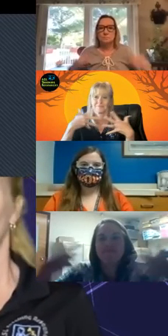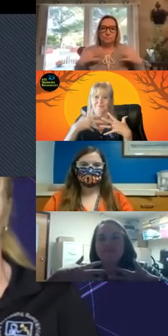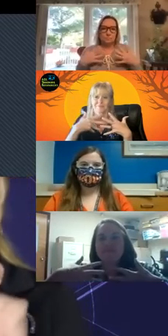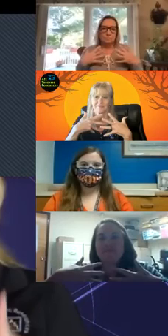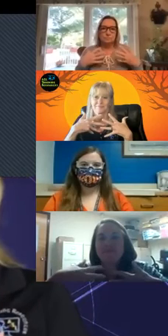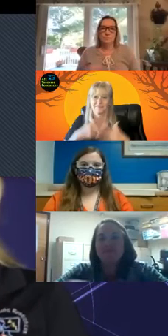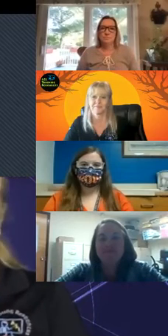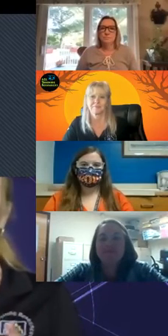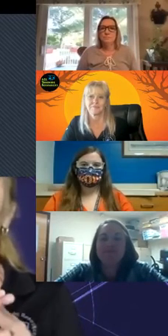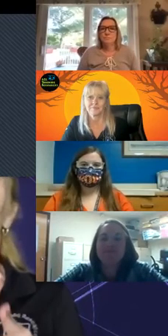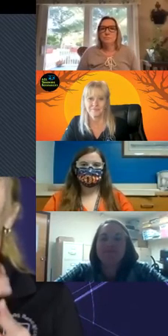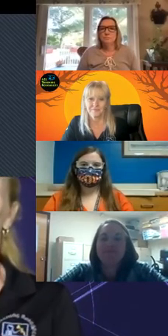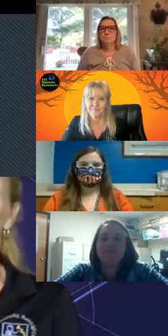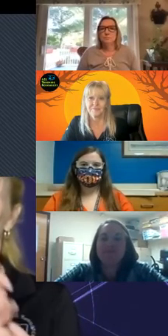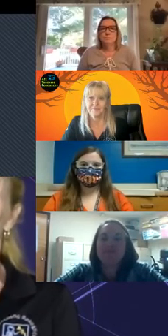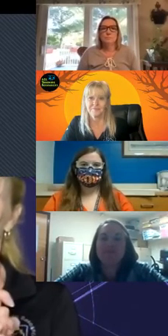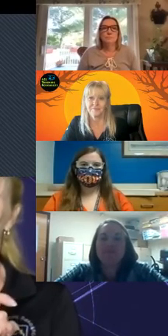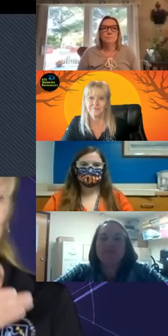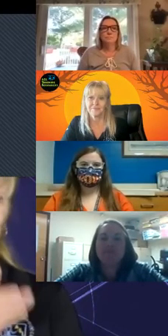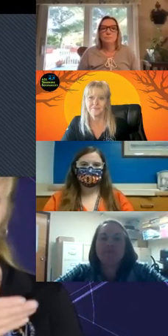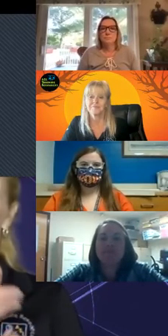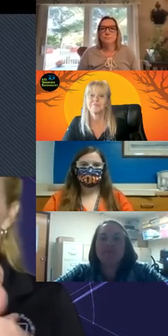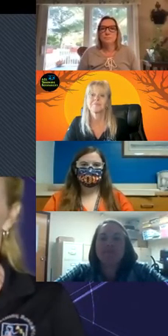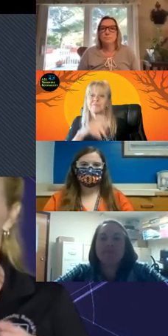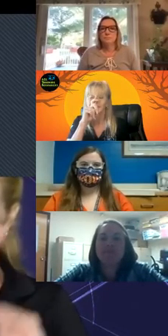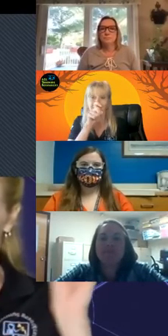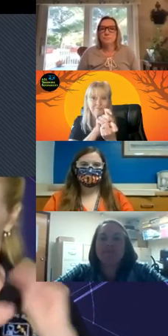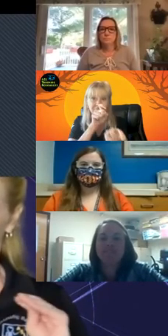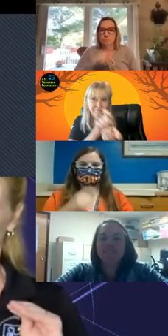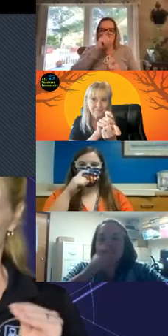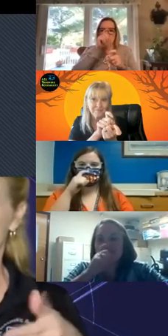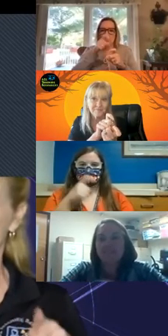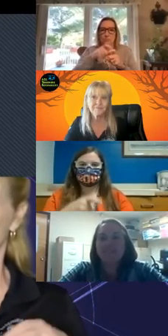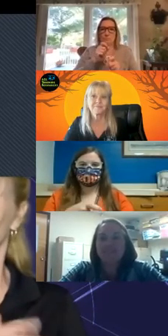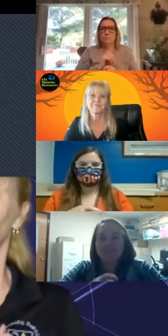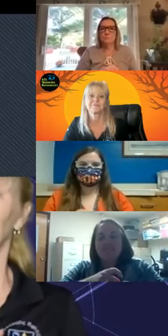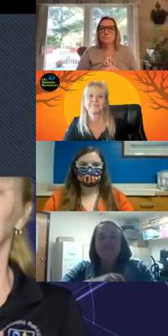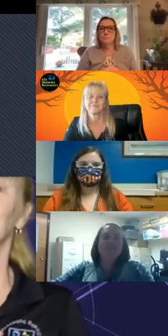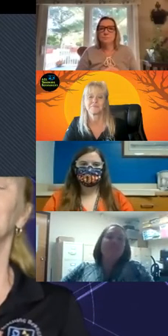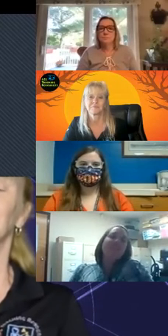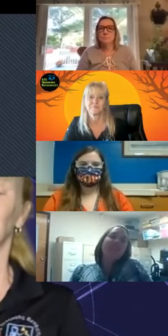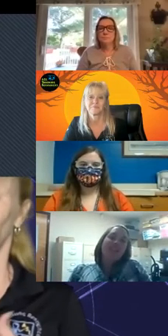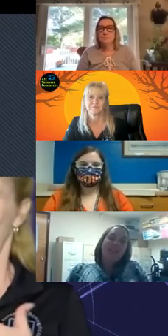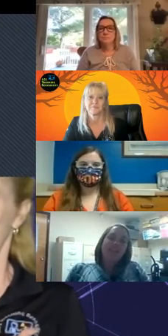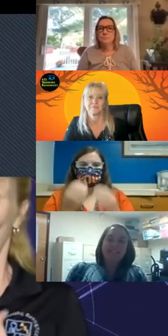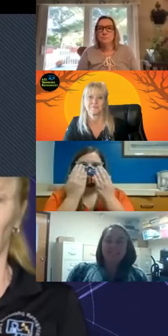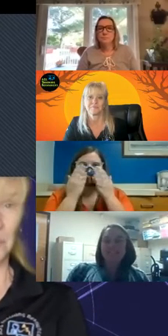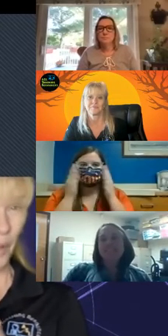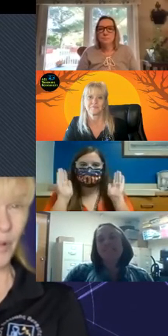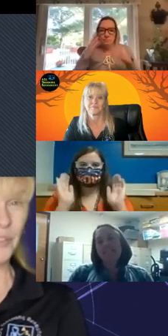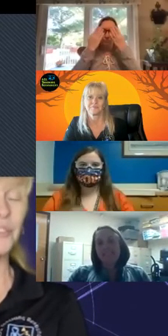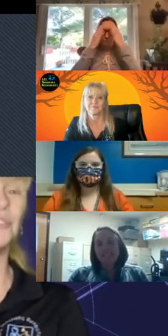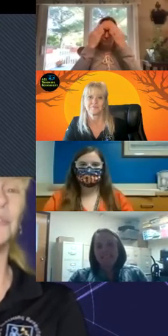day of the year. Their teacher, Miss Witch, was decorating the classroom for the Halloween party